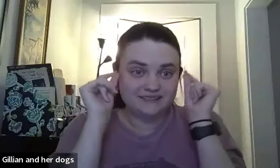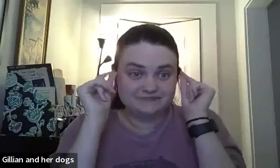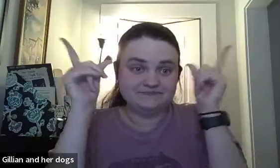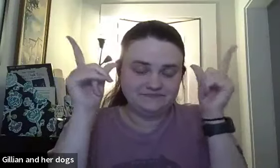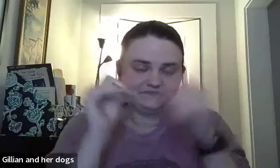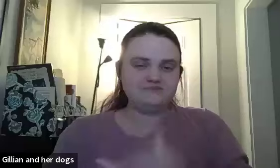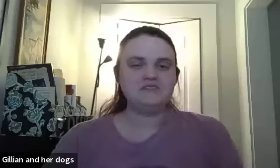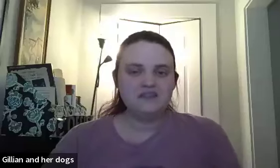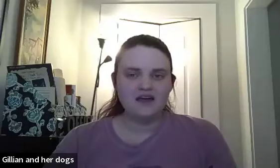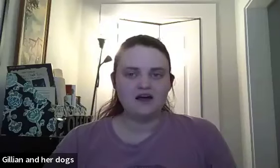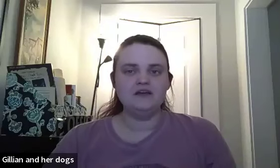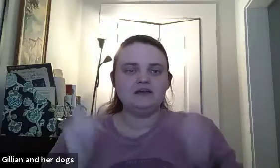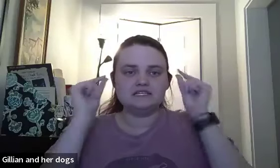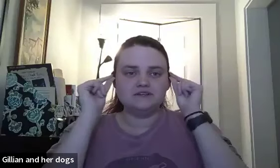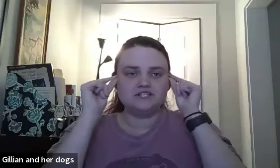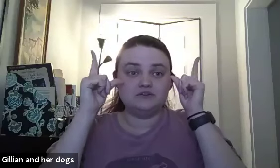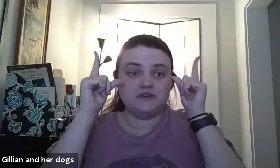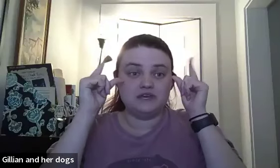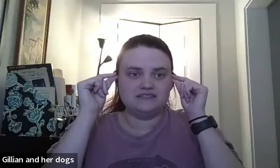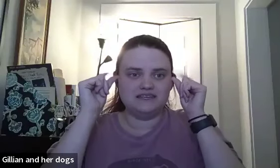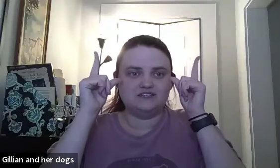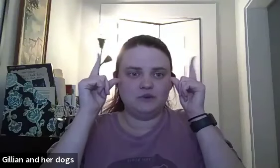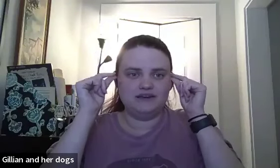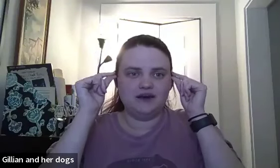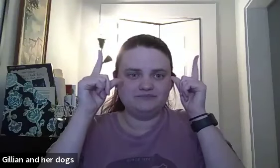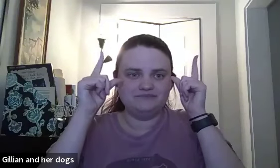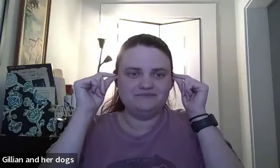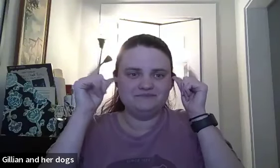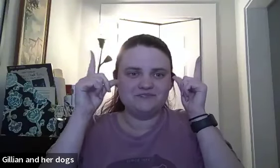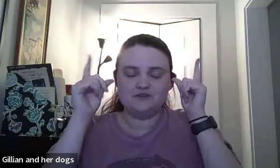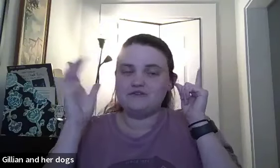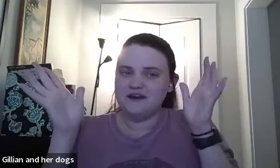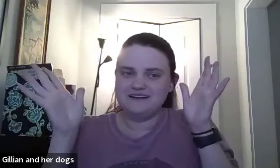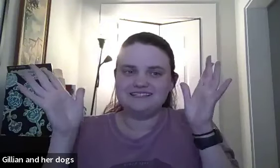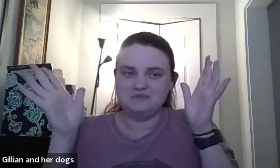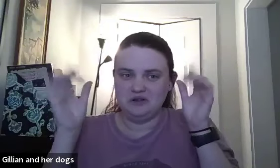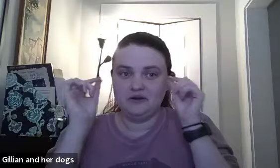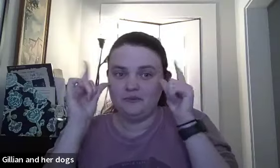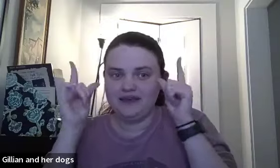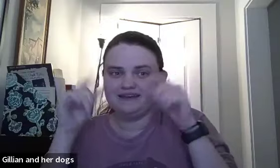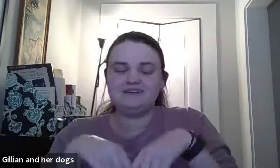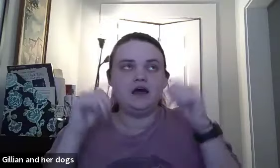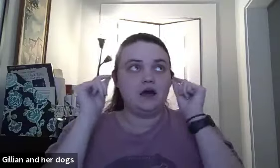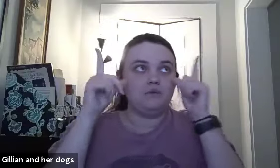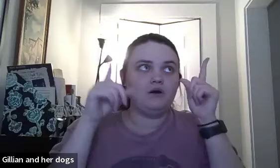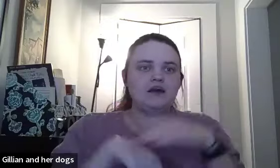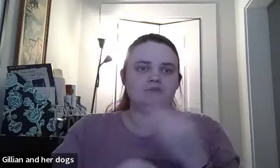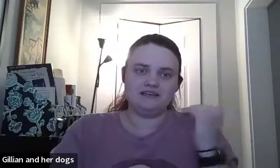surprise. Because if you just do this is wake up. So they're very similar. Wake, I woke up last